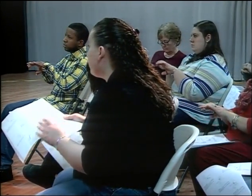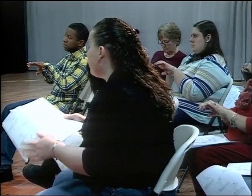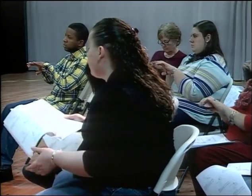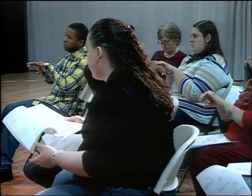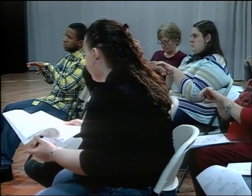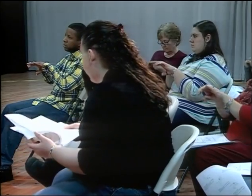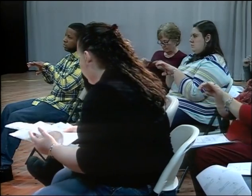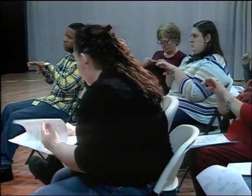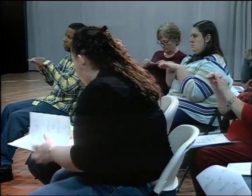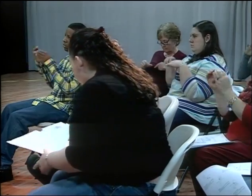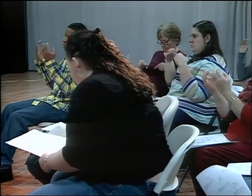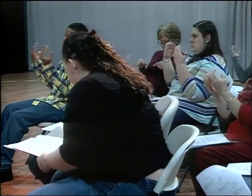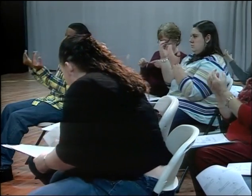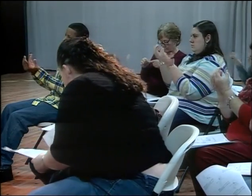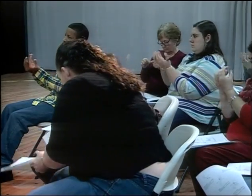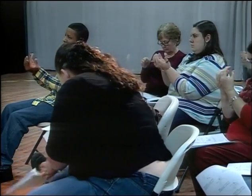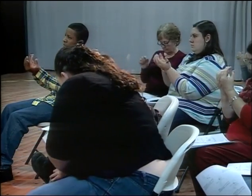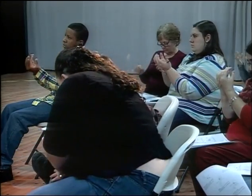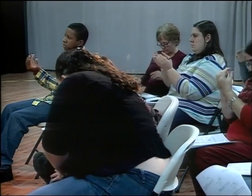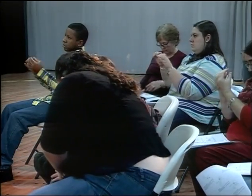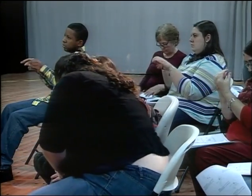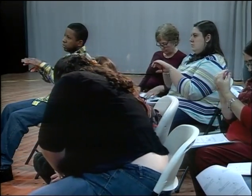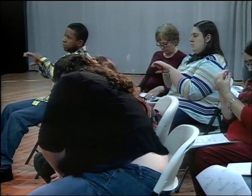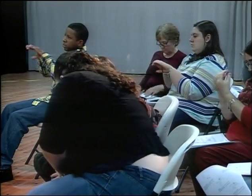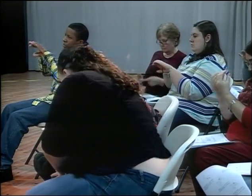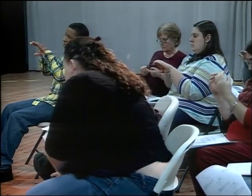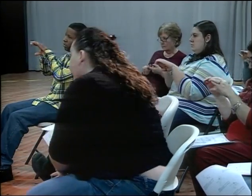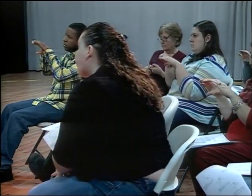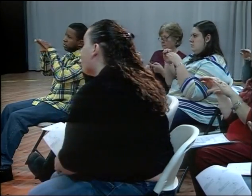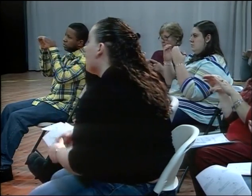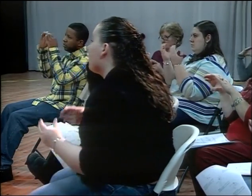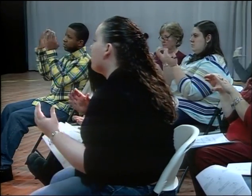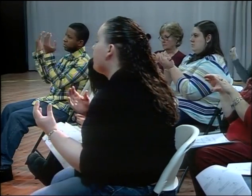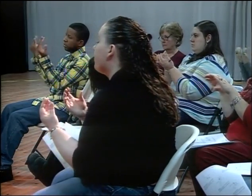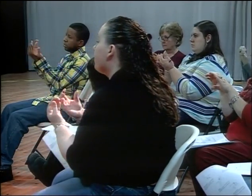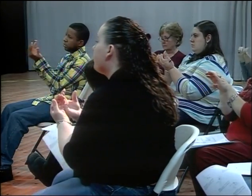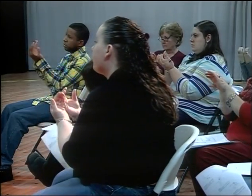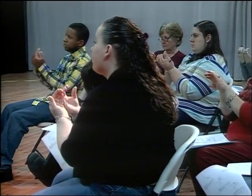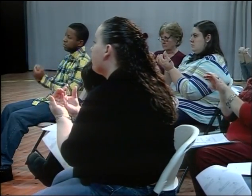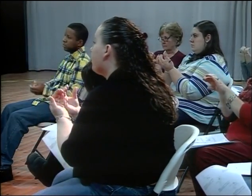C's and a circle. Start with your thumbs together, rotate them around till your pinkies touch.